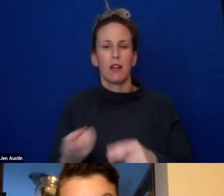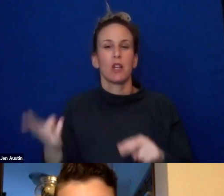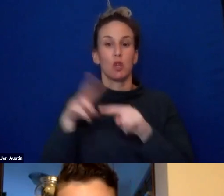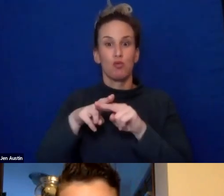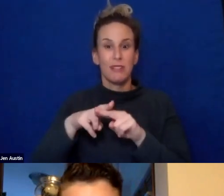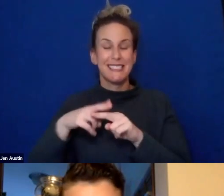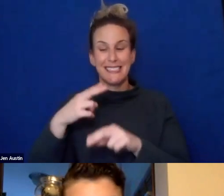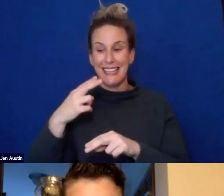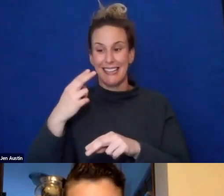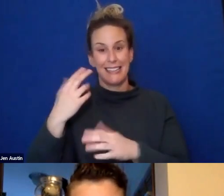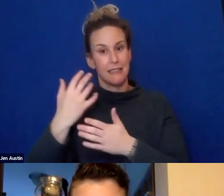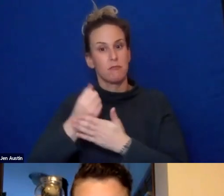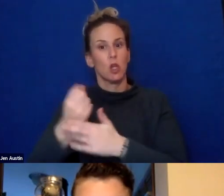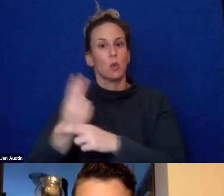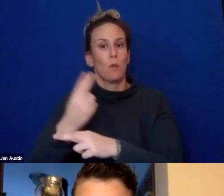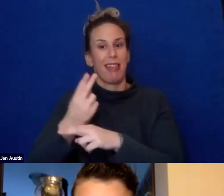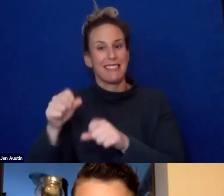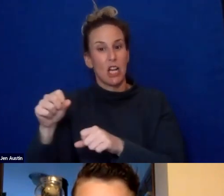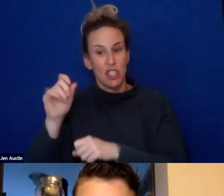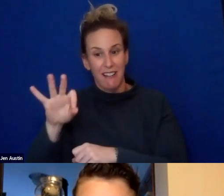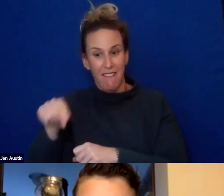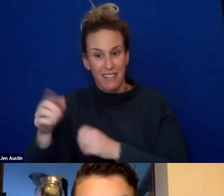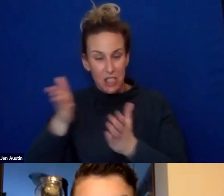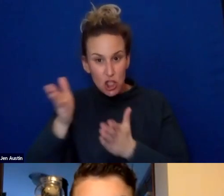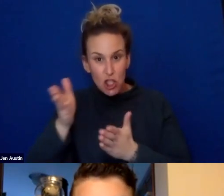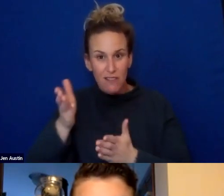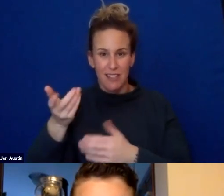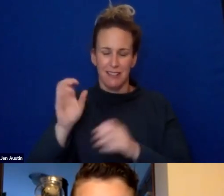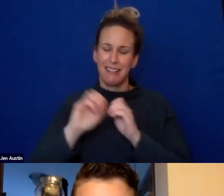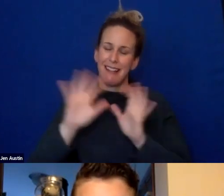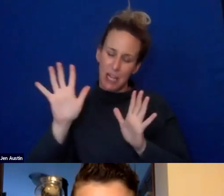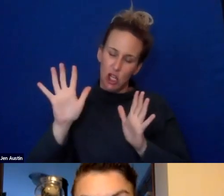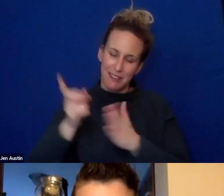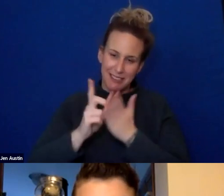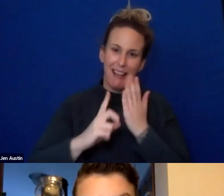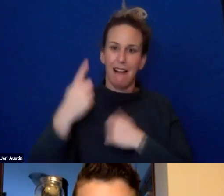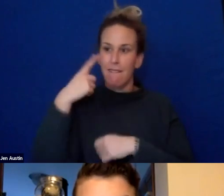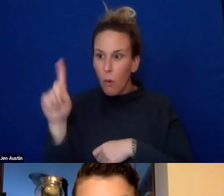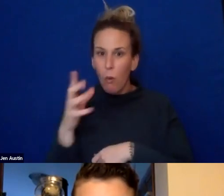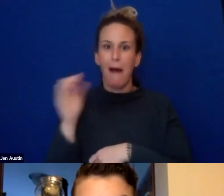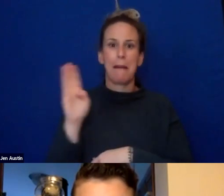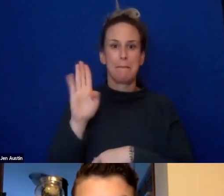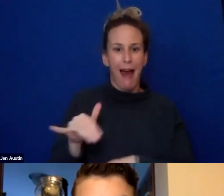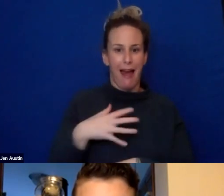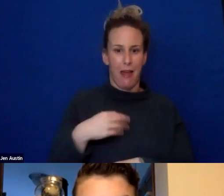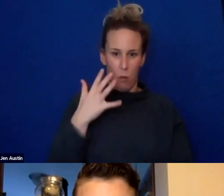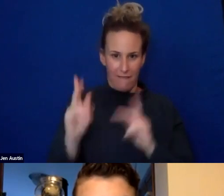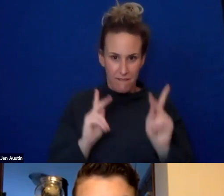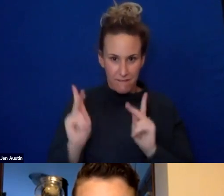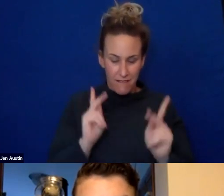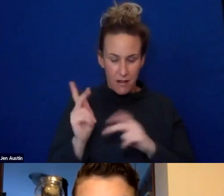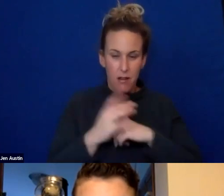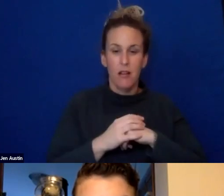of these services that are really clearly designed for and by white folks um of their wanting to